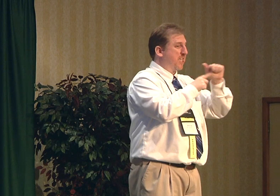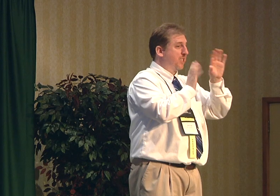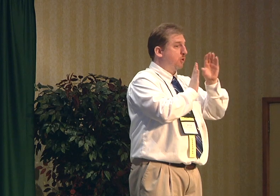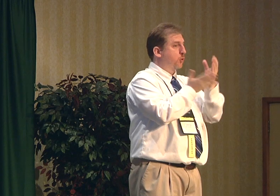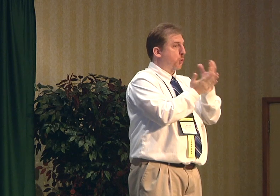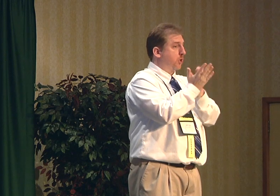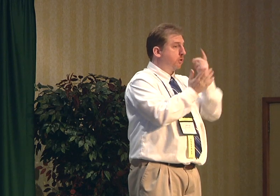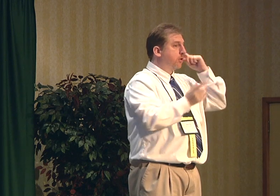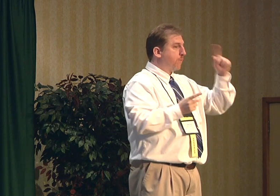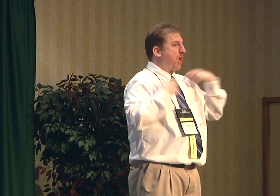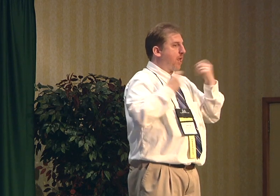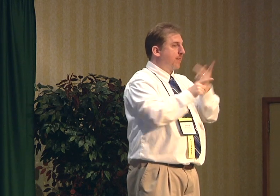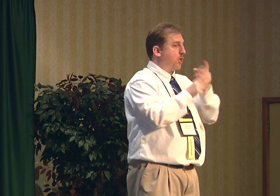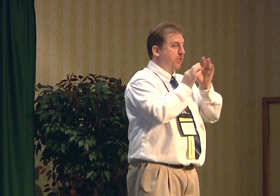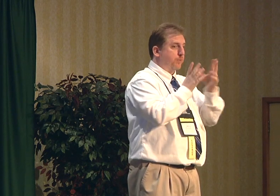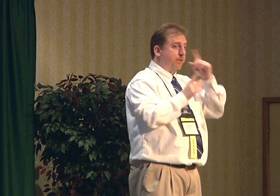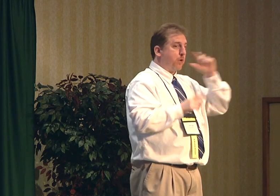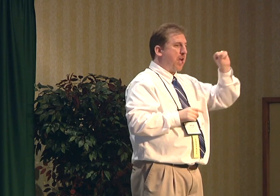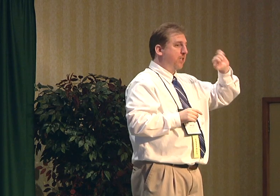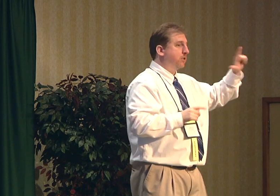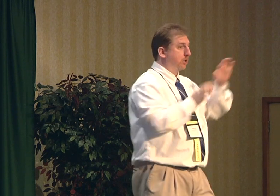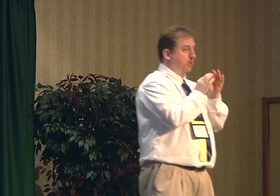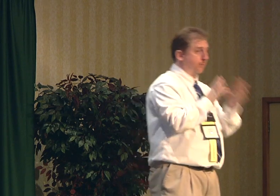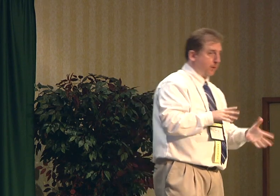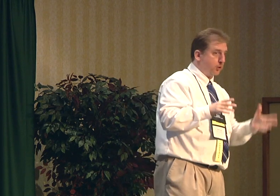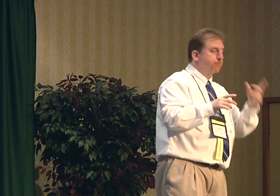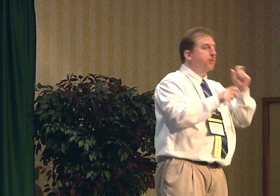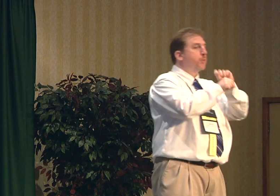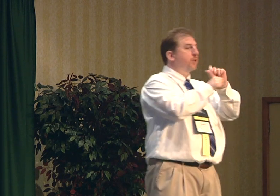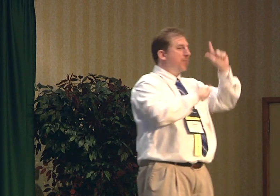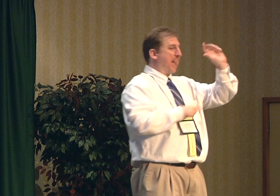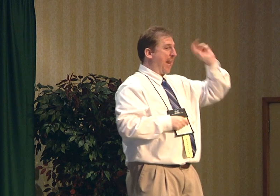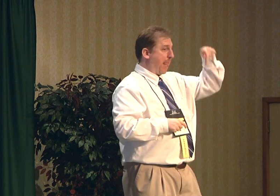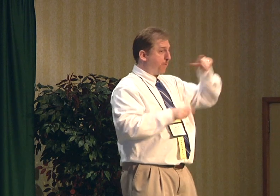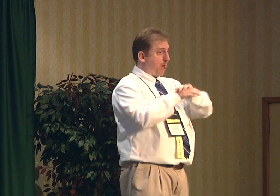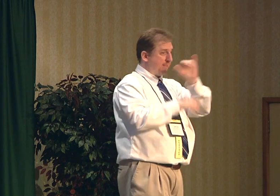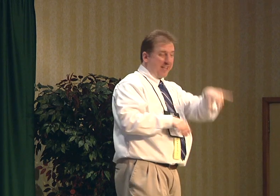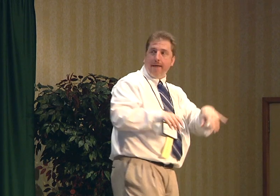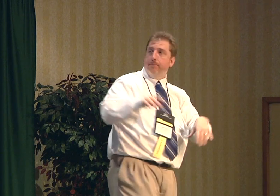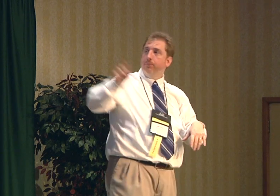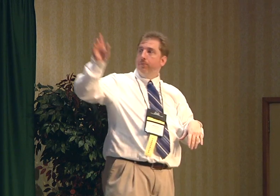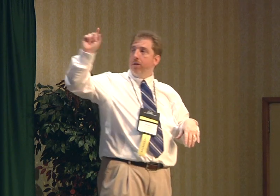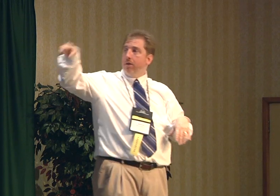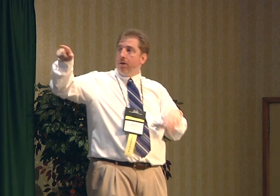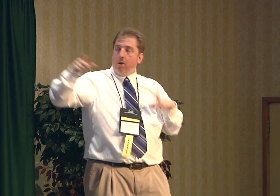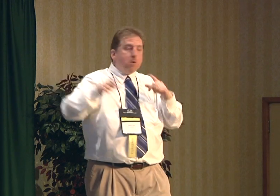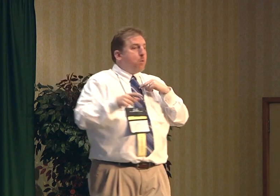We're also developing a training course for health care interpreters, for ASL interpreters. I'm working with LAMP on